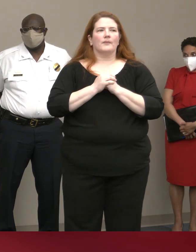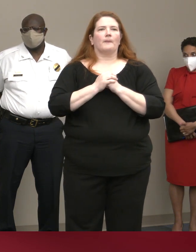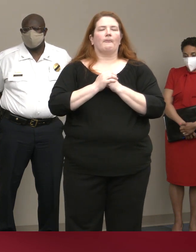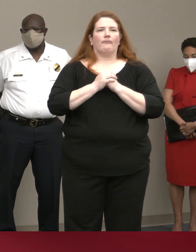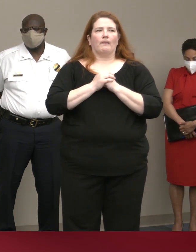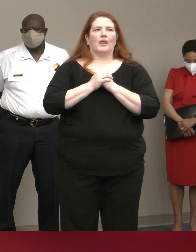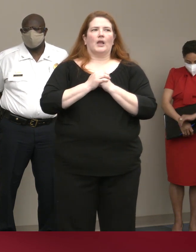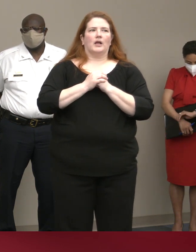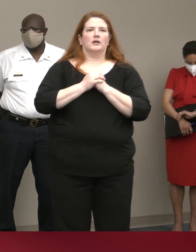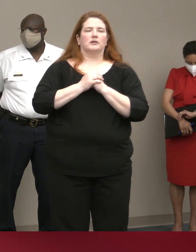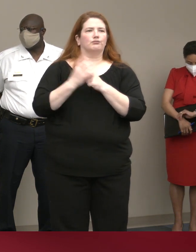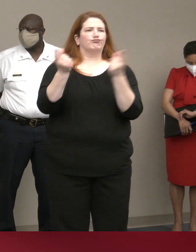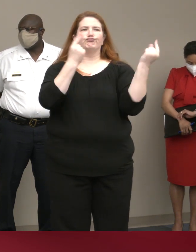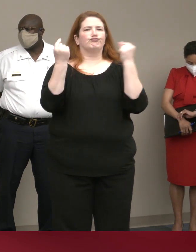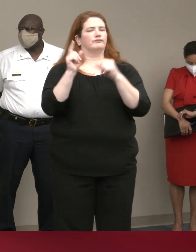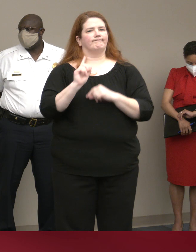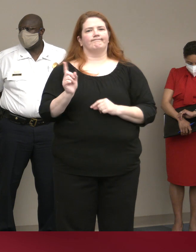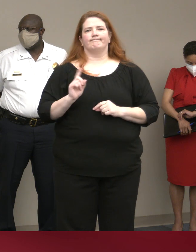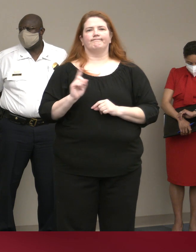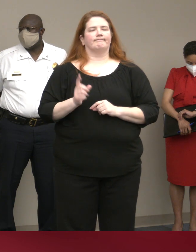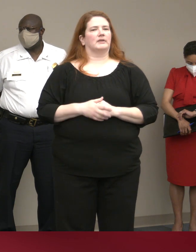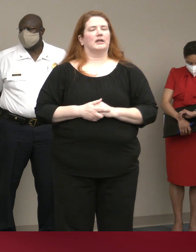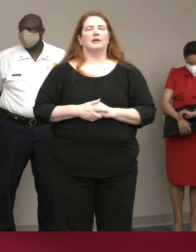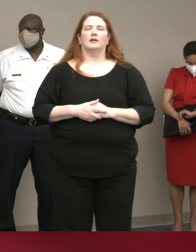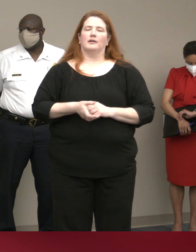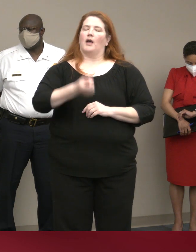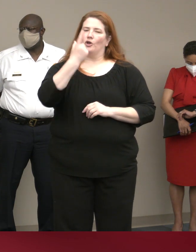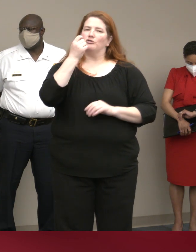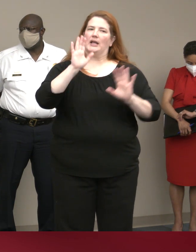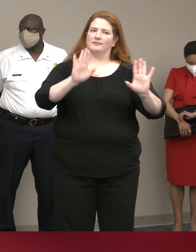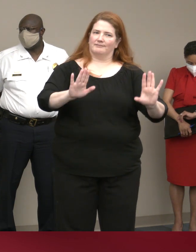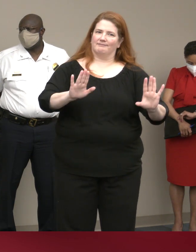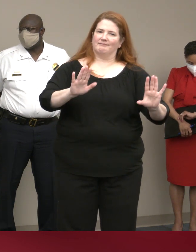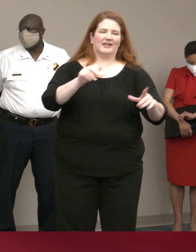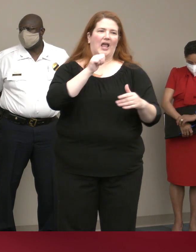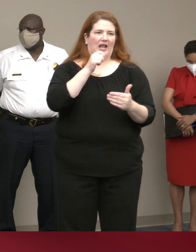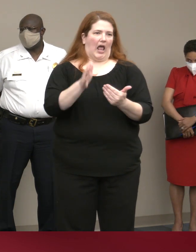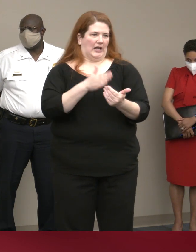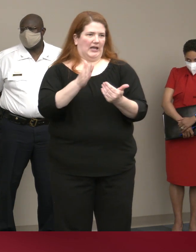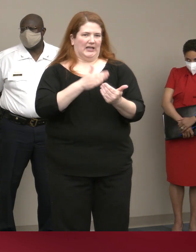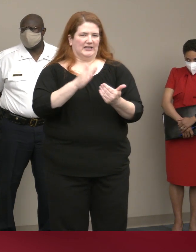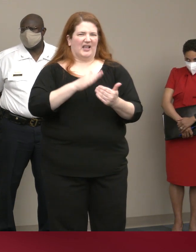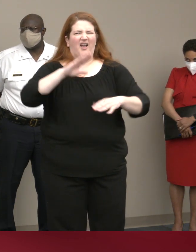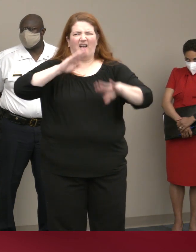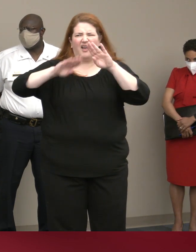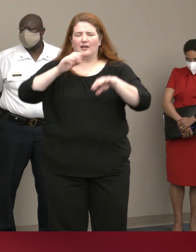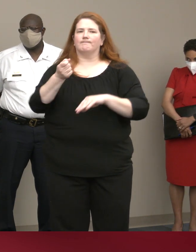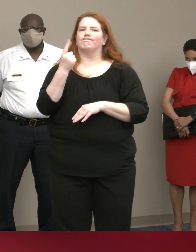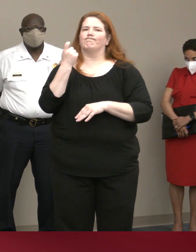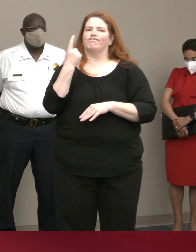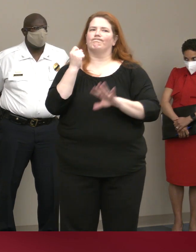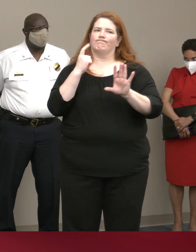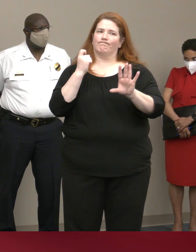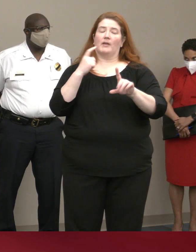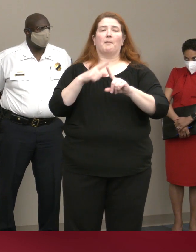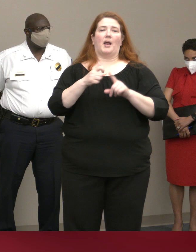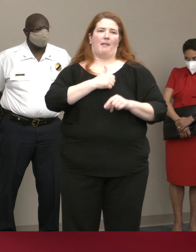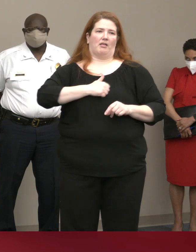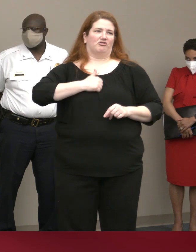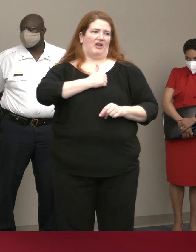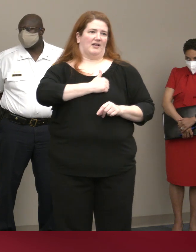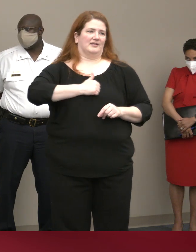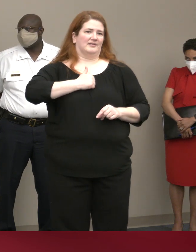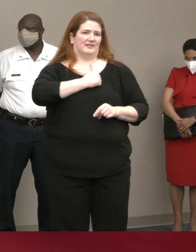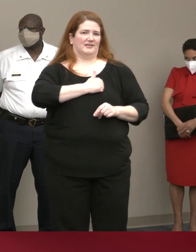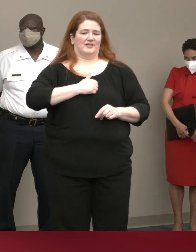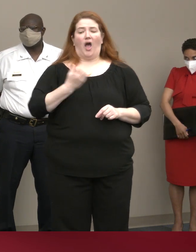This is certainly an inconvenience for all of our residents. I apologize for that because the